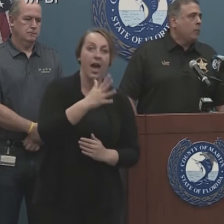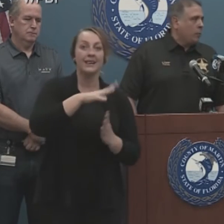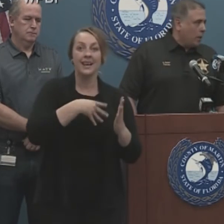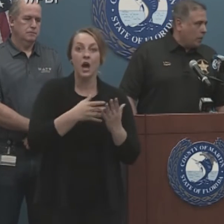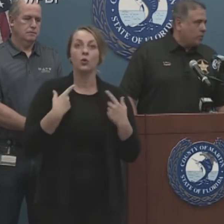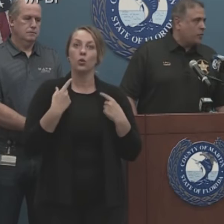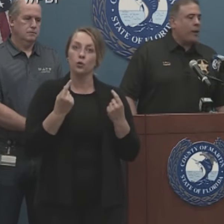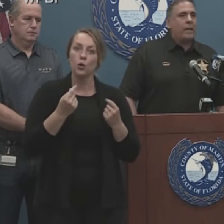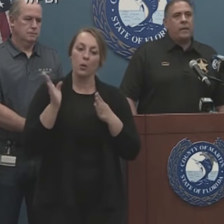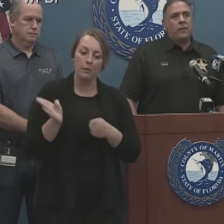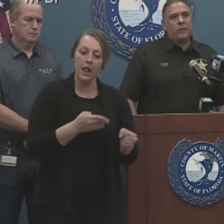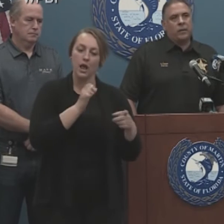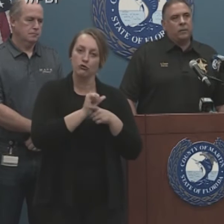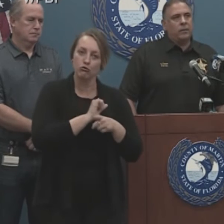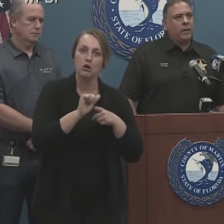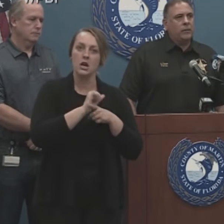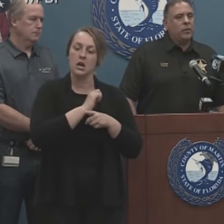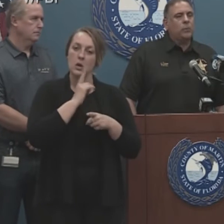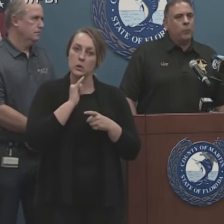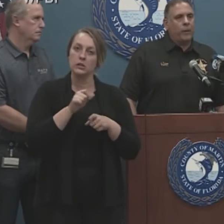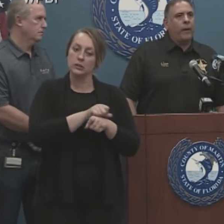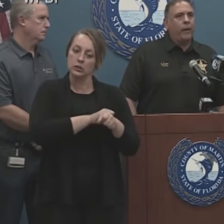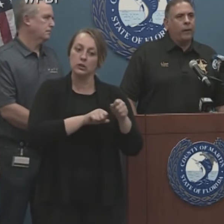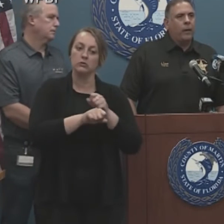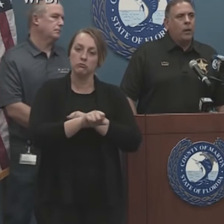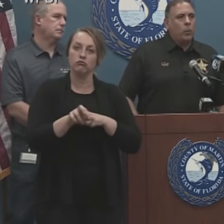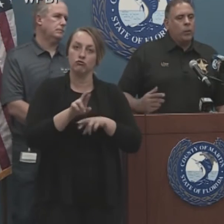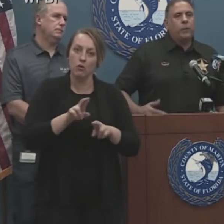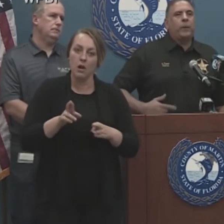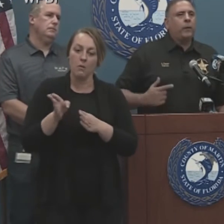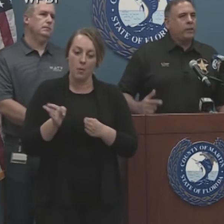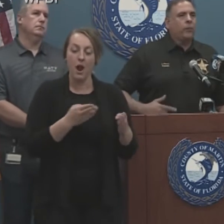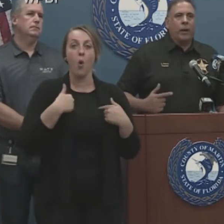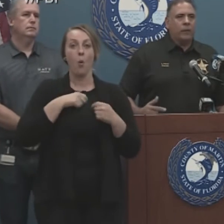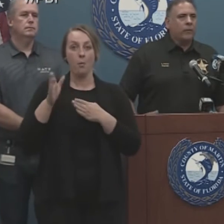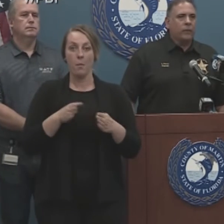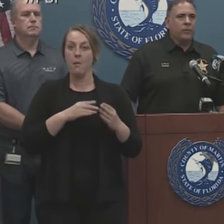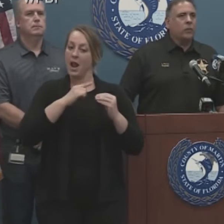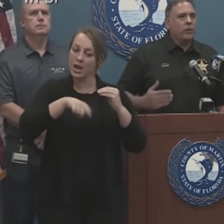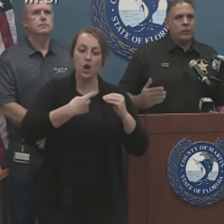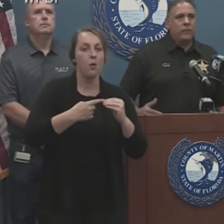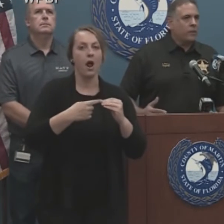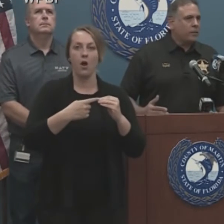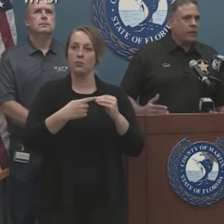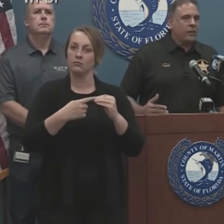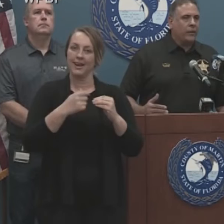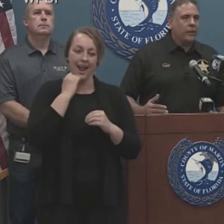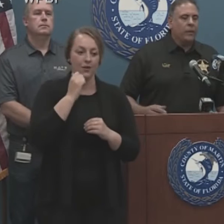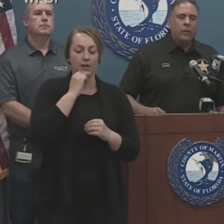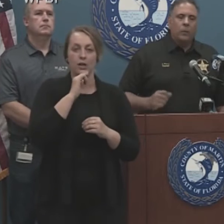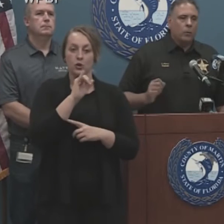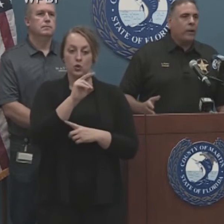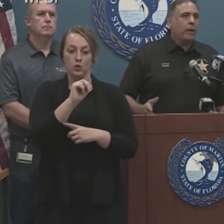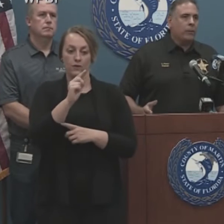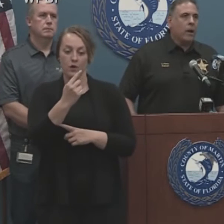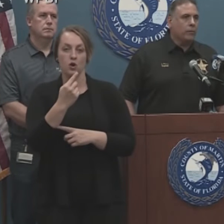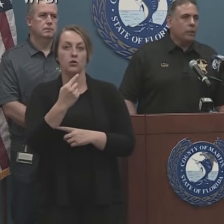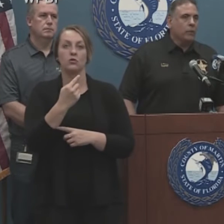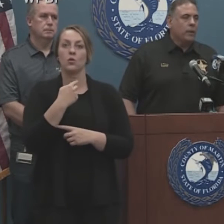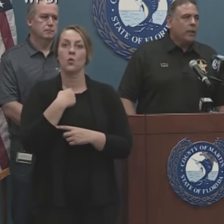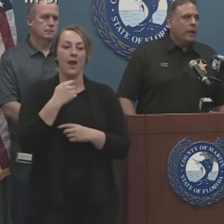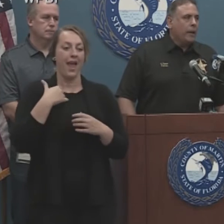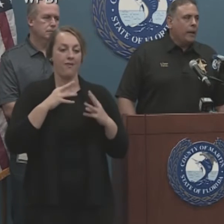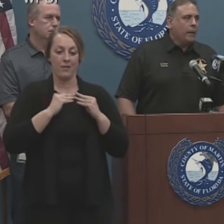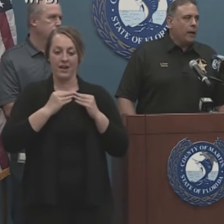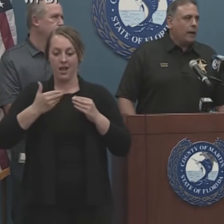and trainings and just prepare. We're preparing year-round for this, so when June 1st kicks in, we're ready to rock and